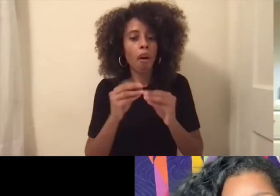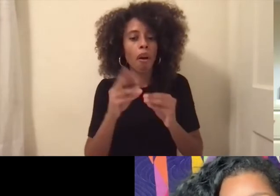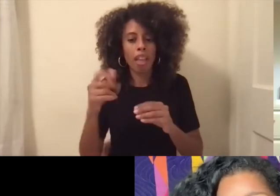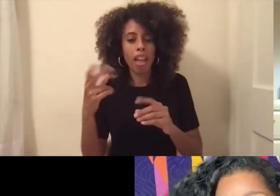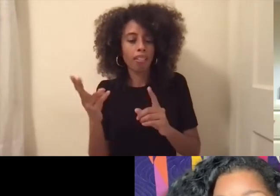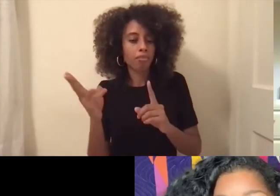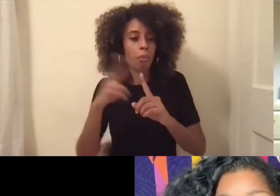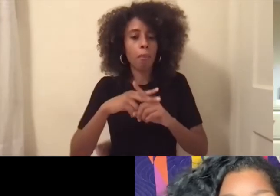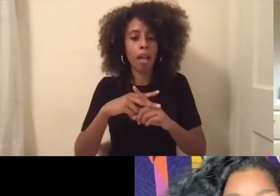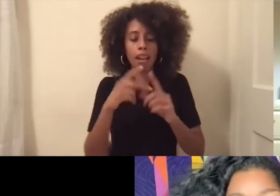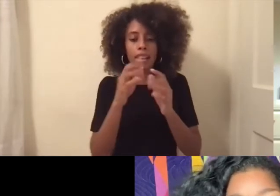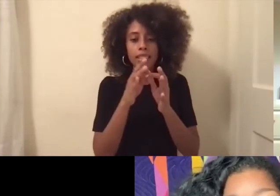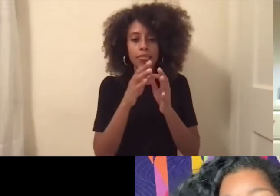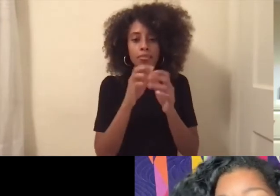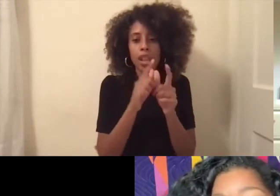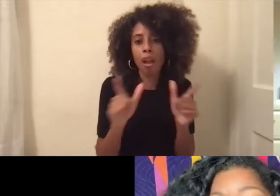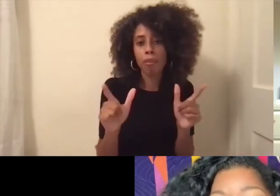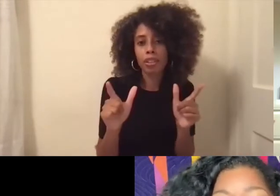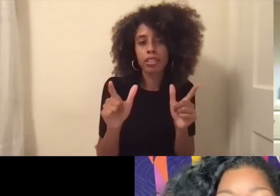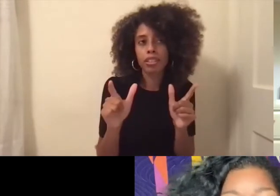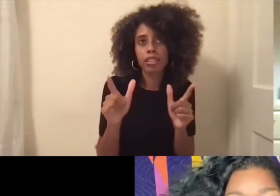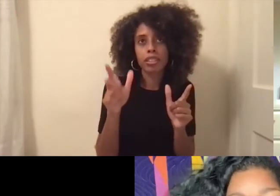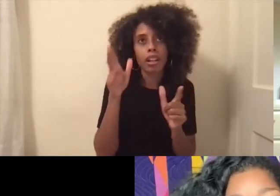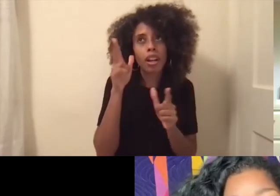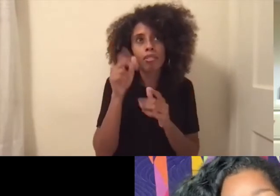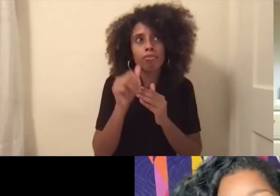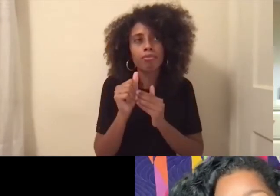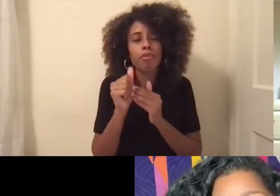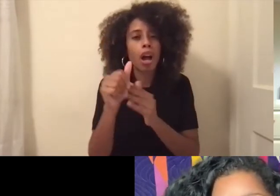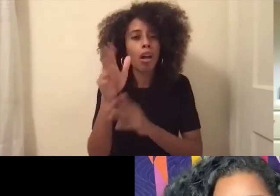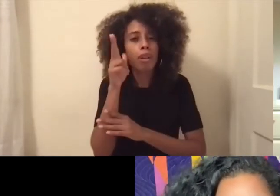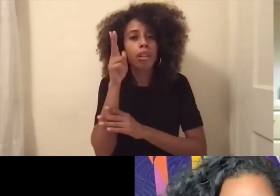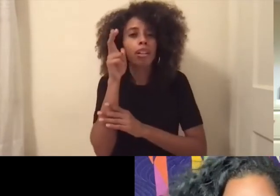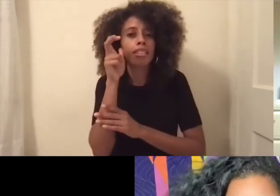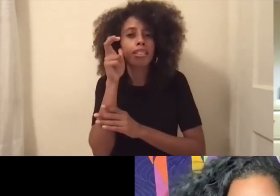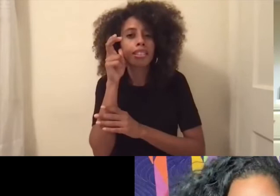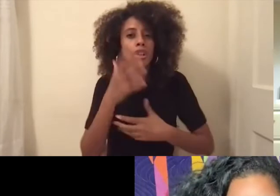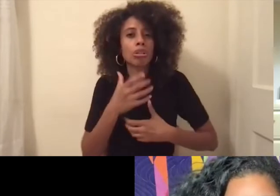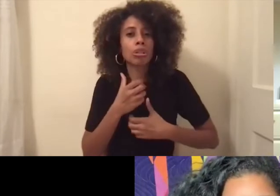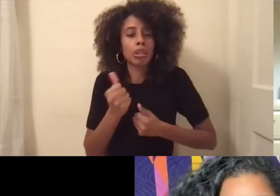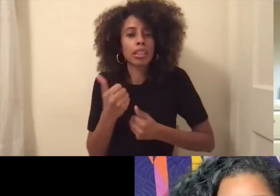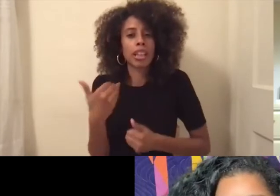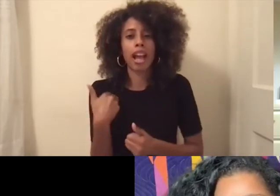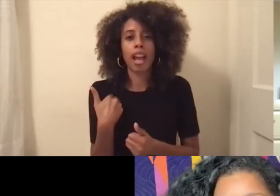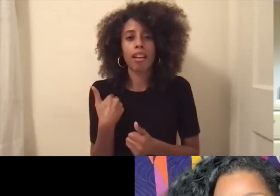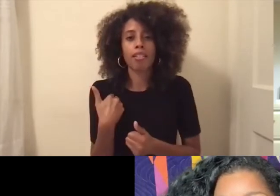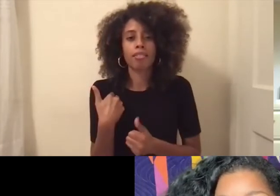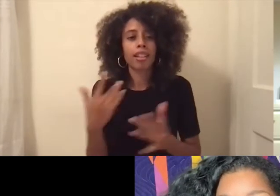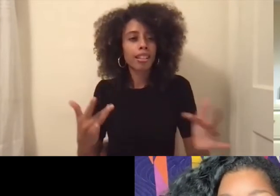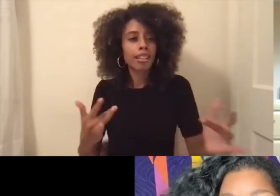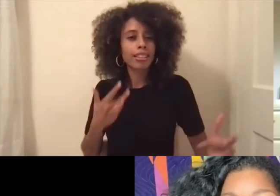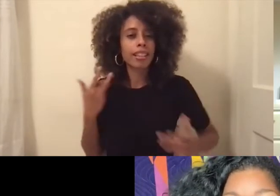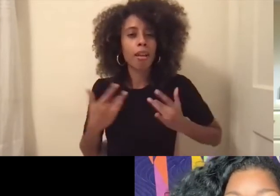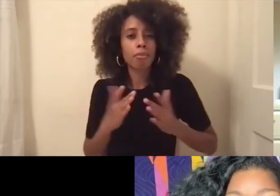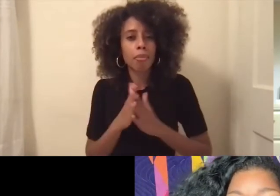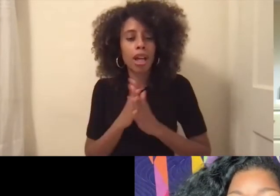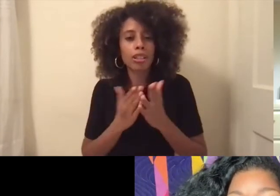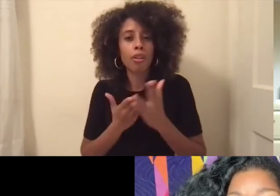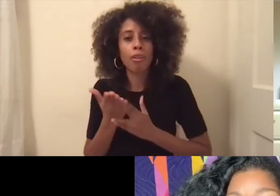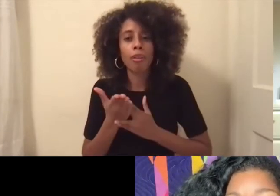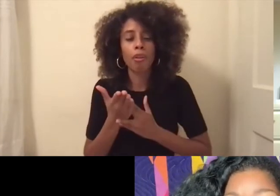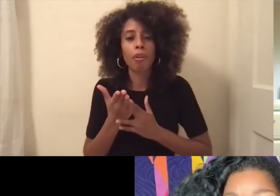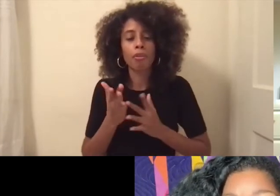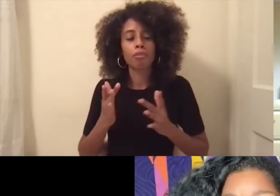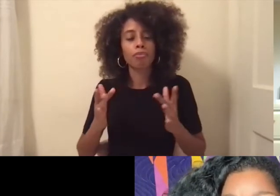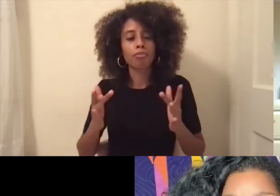following the listening, place of trust, ecstasy through trust, entangling with the